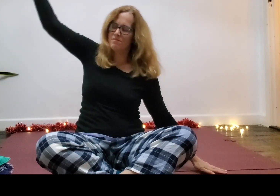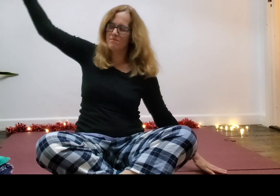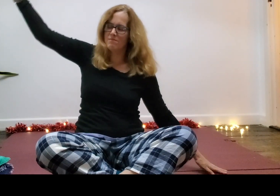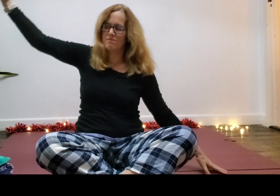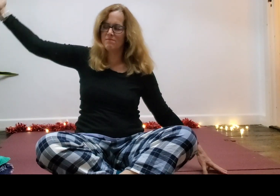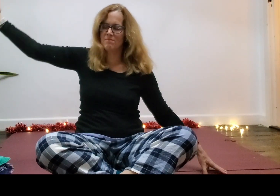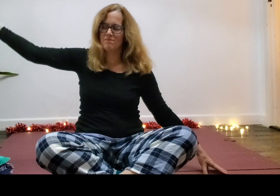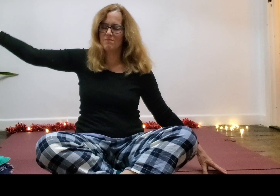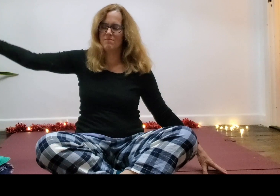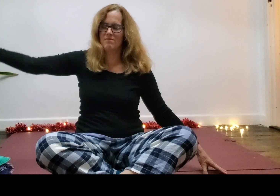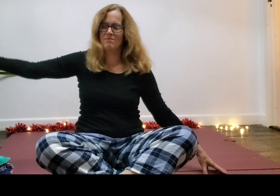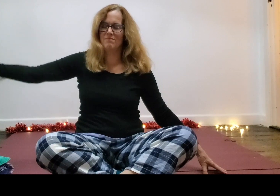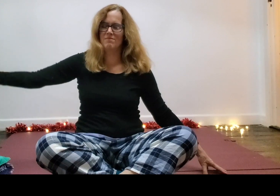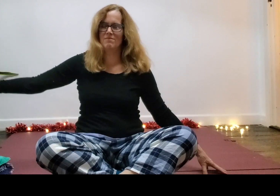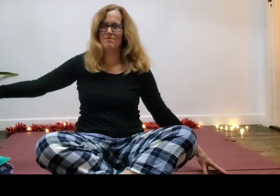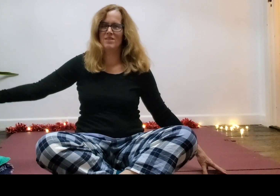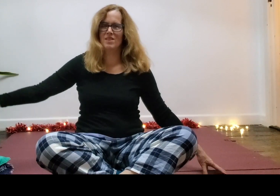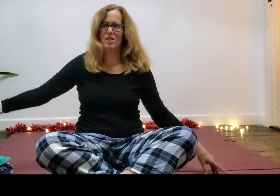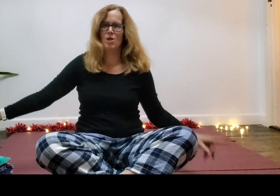We're going to do 1 more.